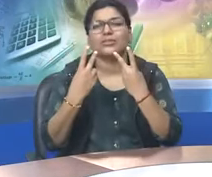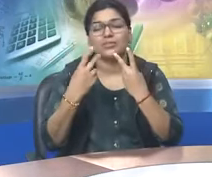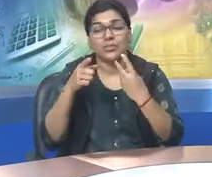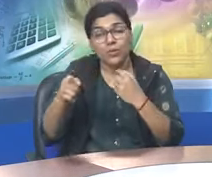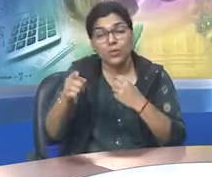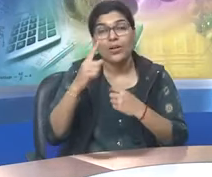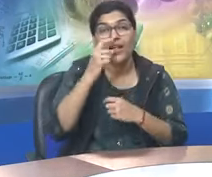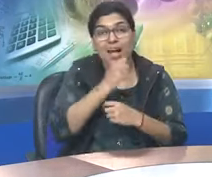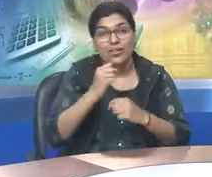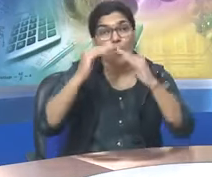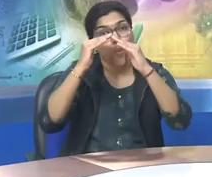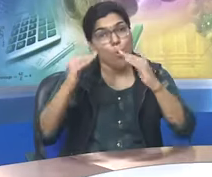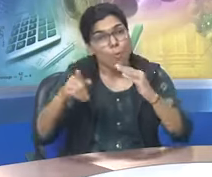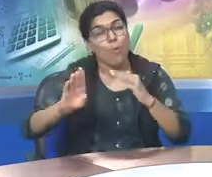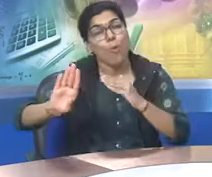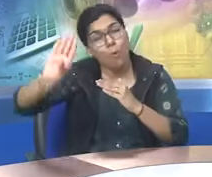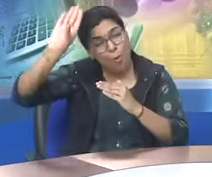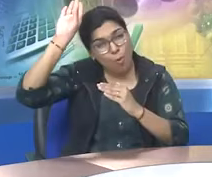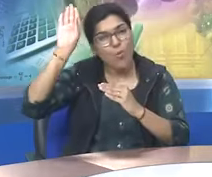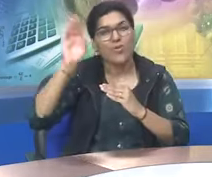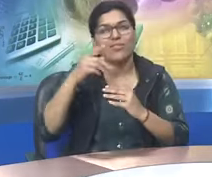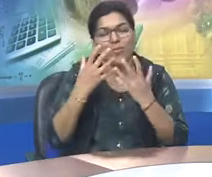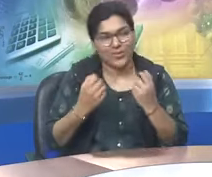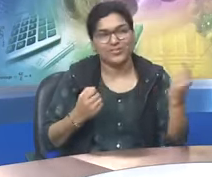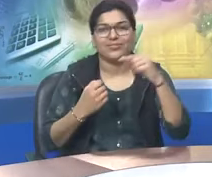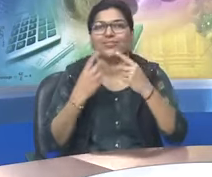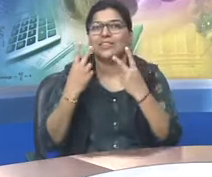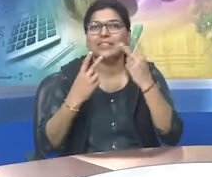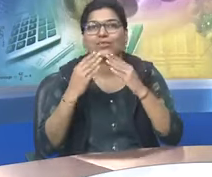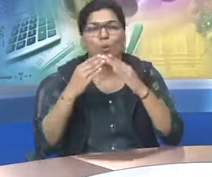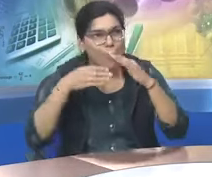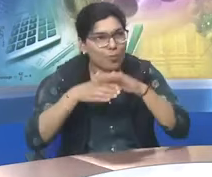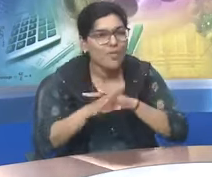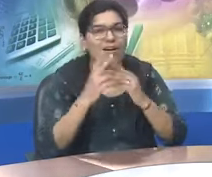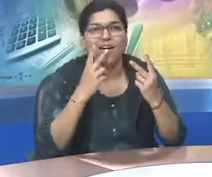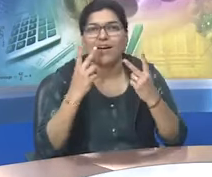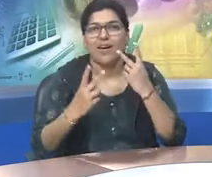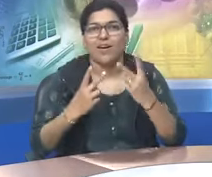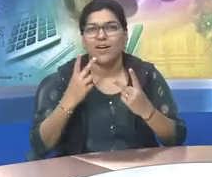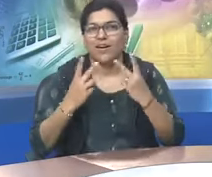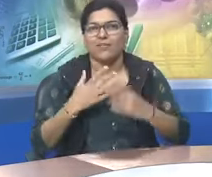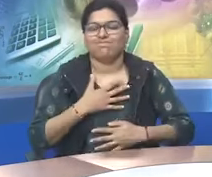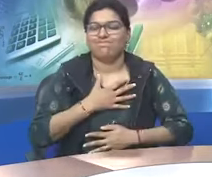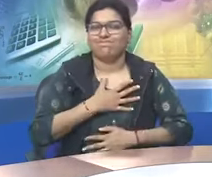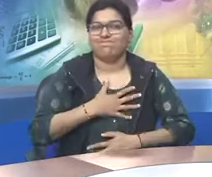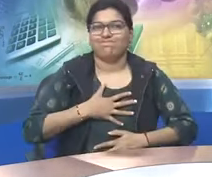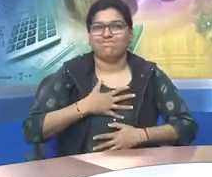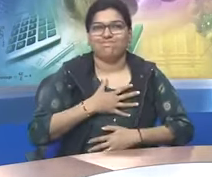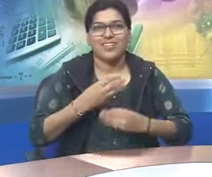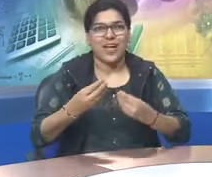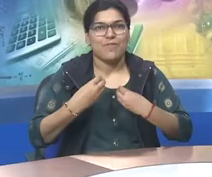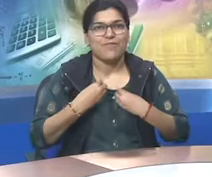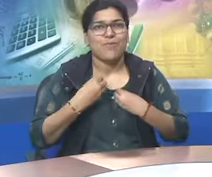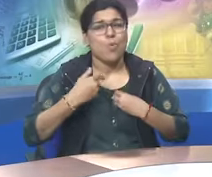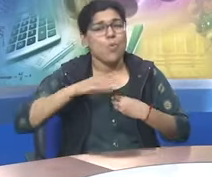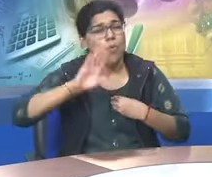house, where she enjoyed much freedom and unlimited love.